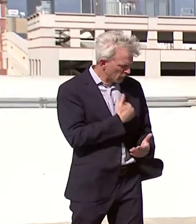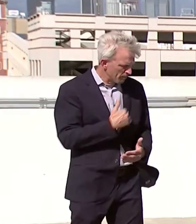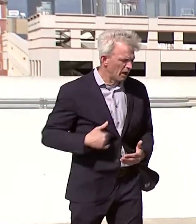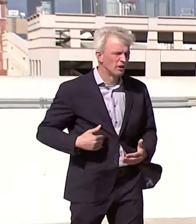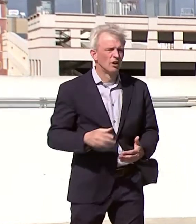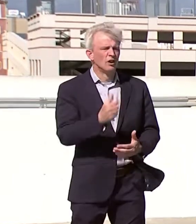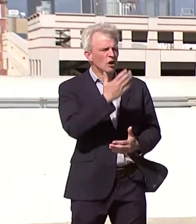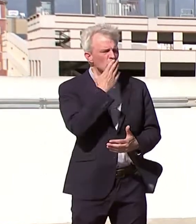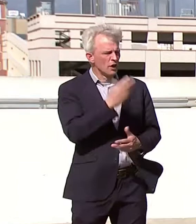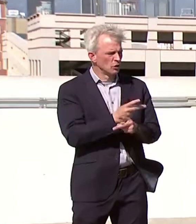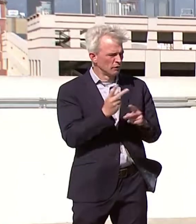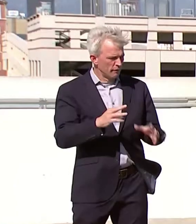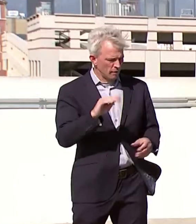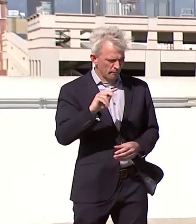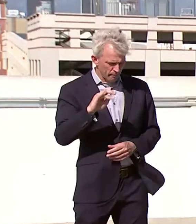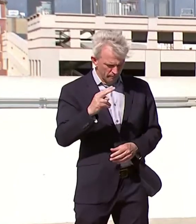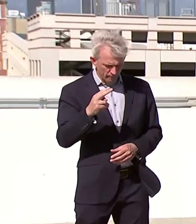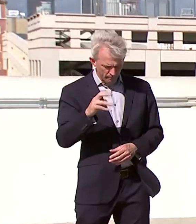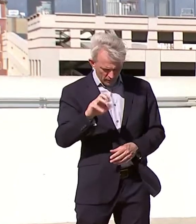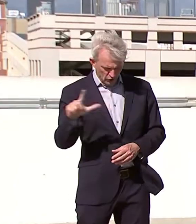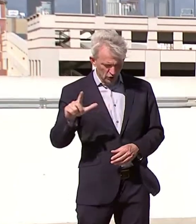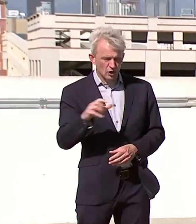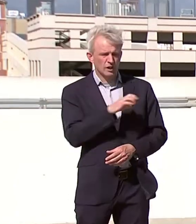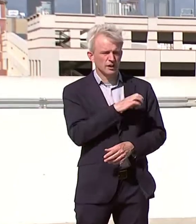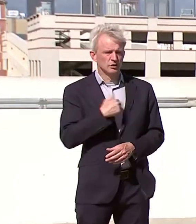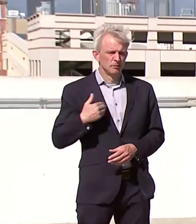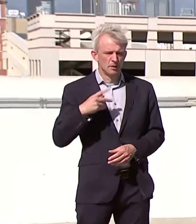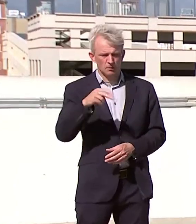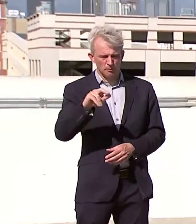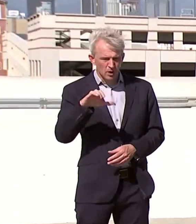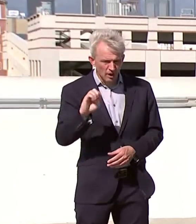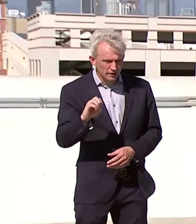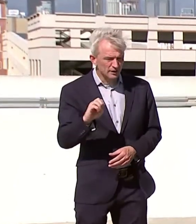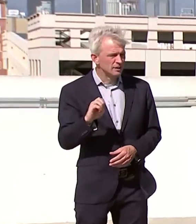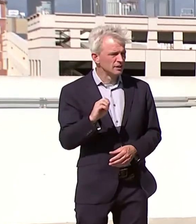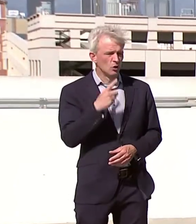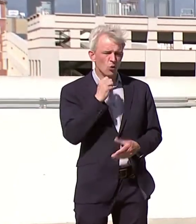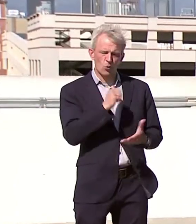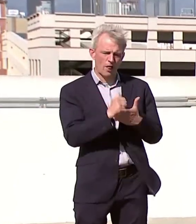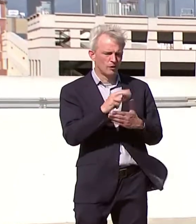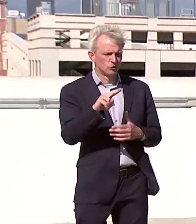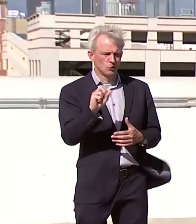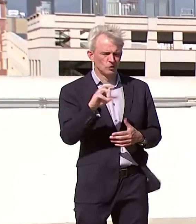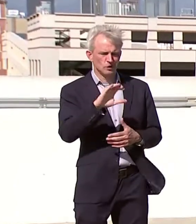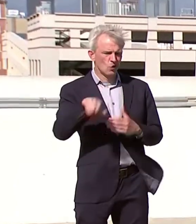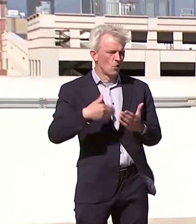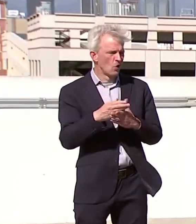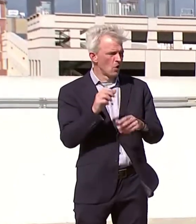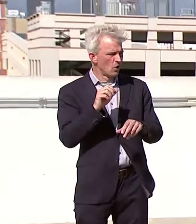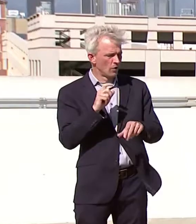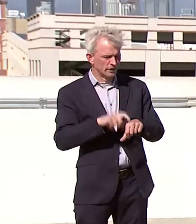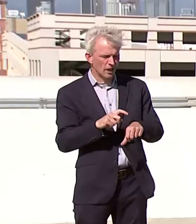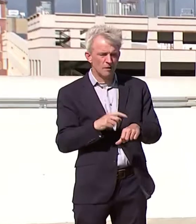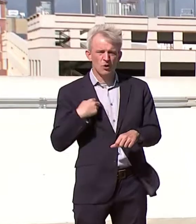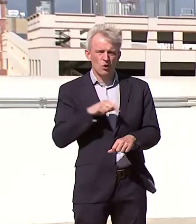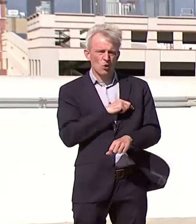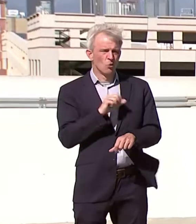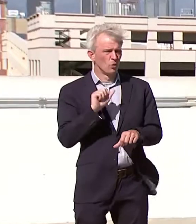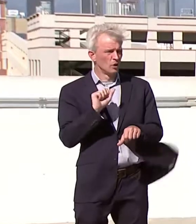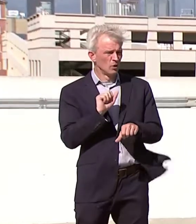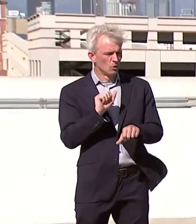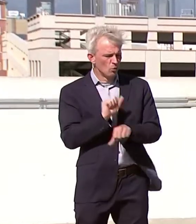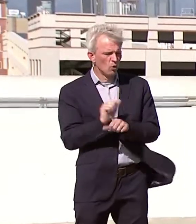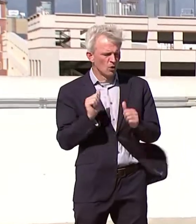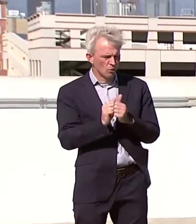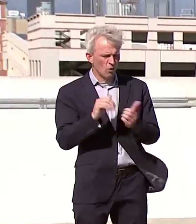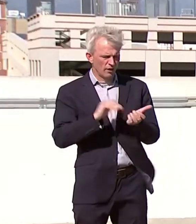Supervisor Mitchell, Councilman Price. You help USC all the time. We work with Dr. Farrar all the time to try to get